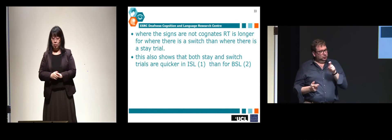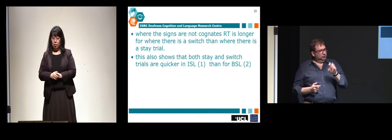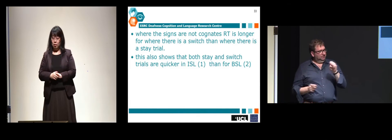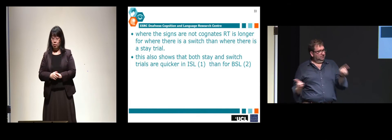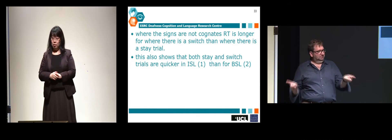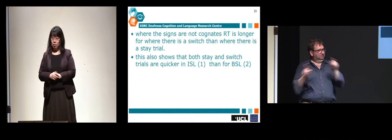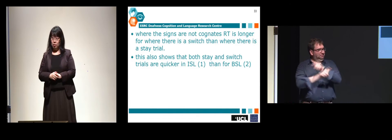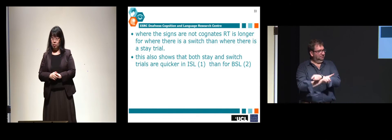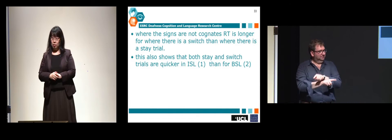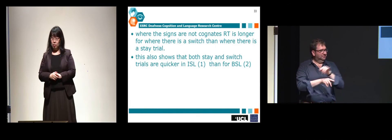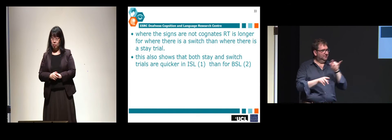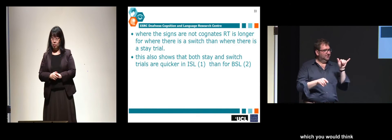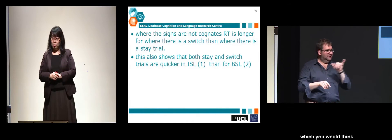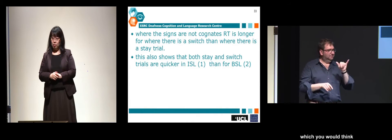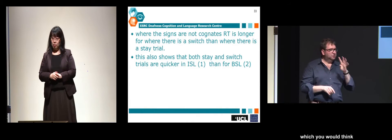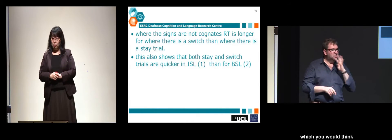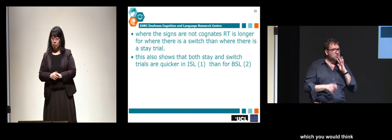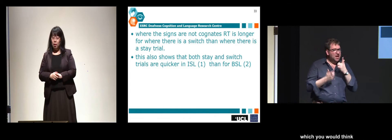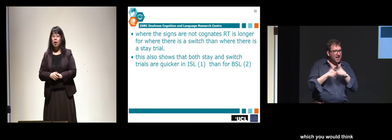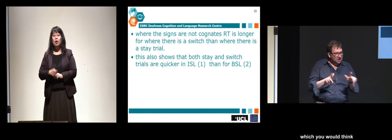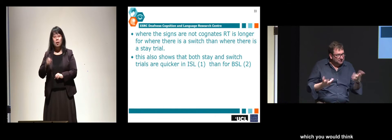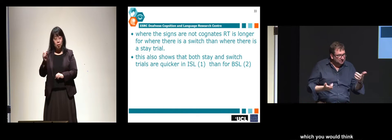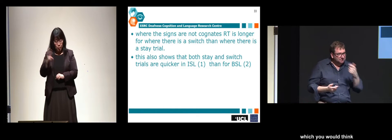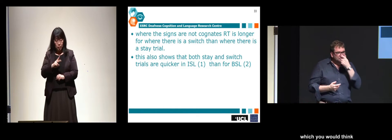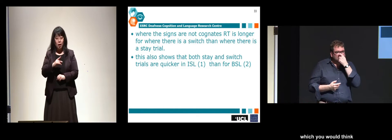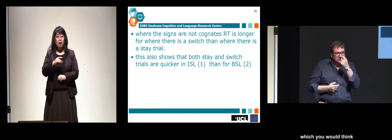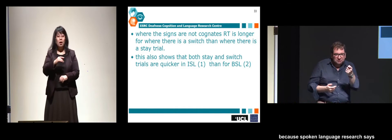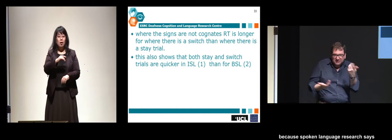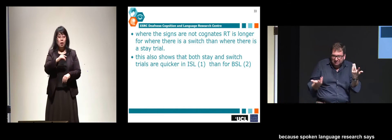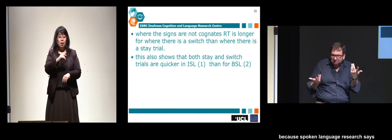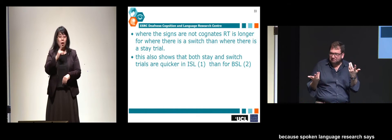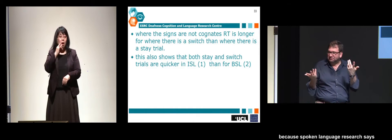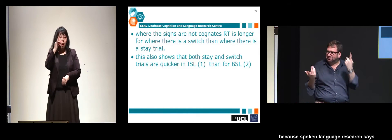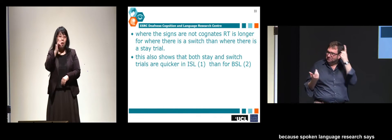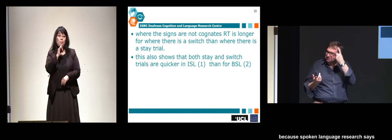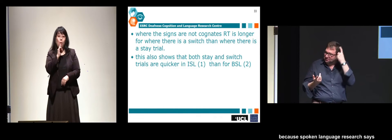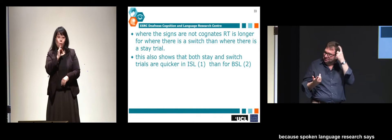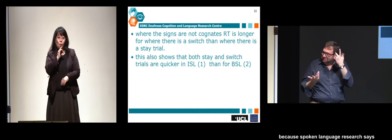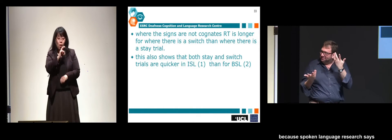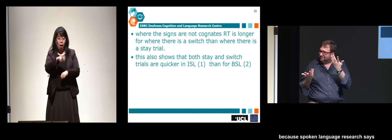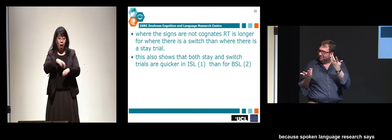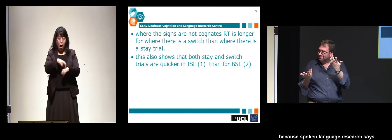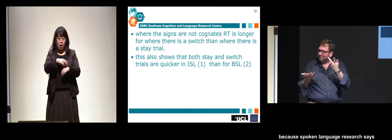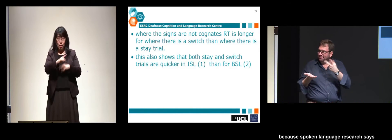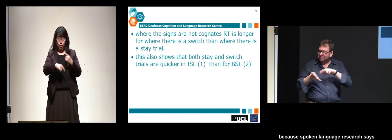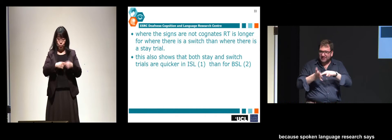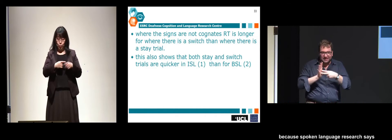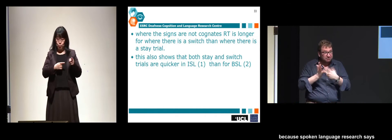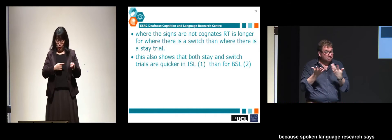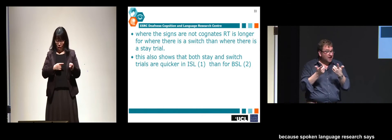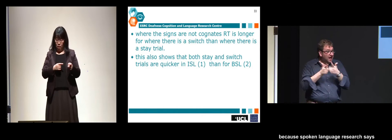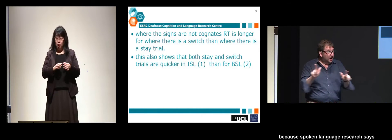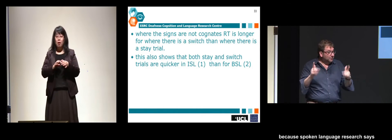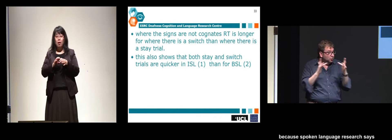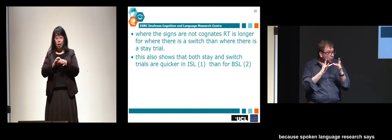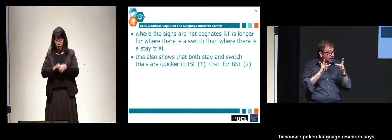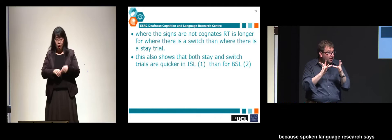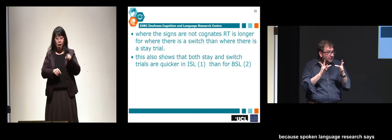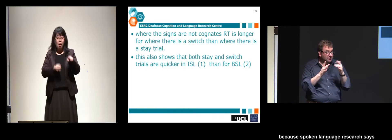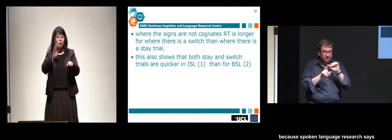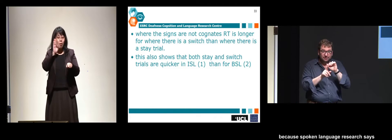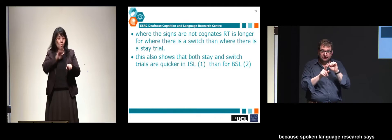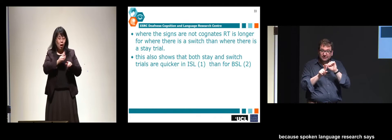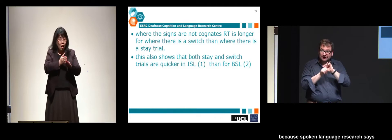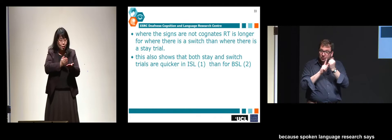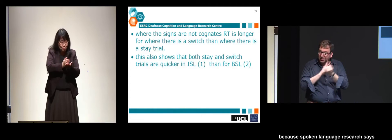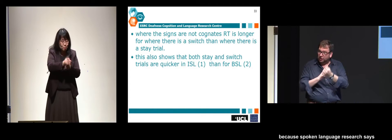for BSL, which you would think would be the other way around, because spoken language research says going from